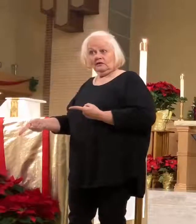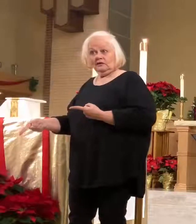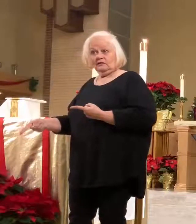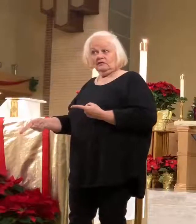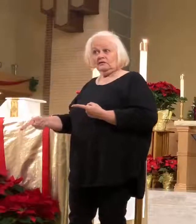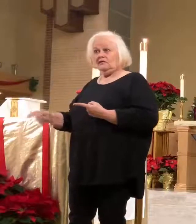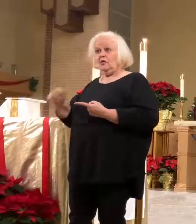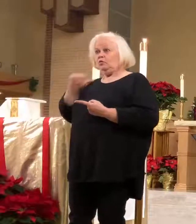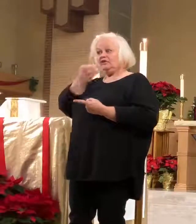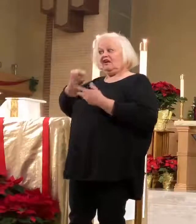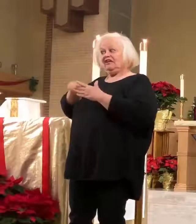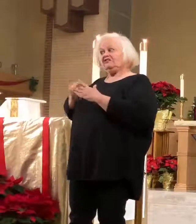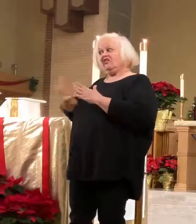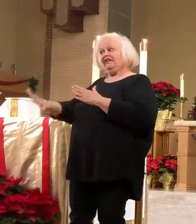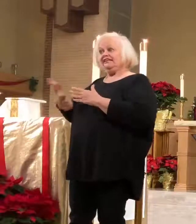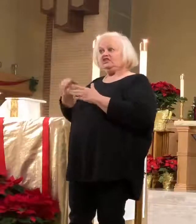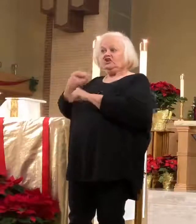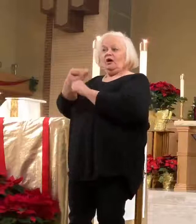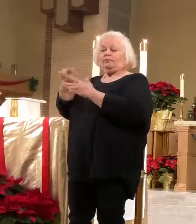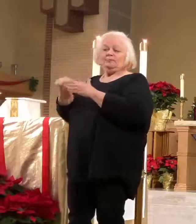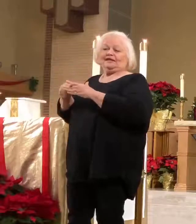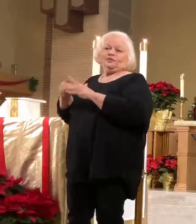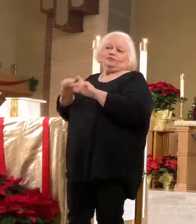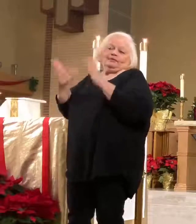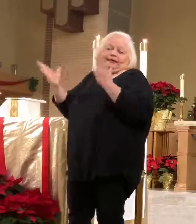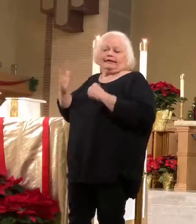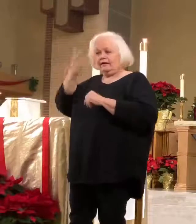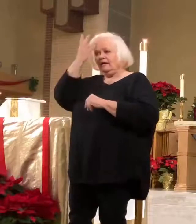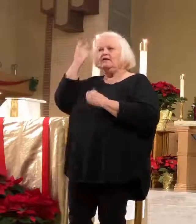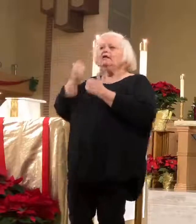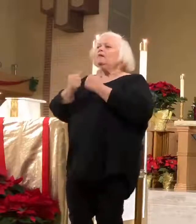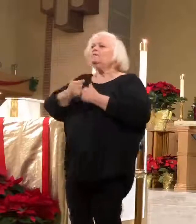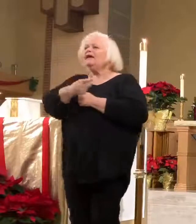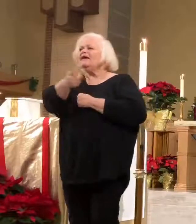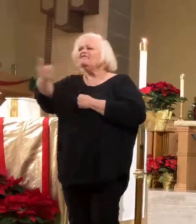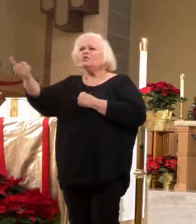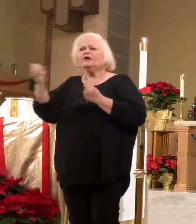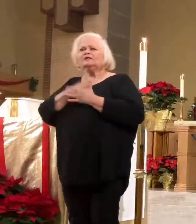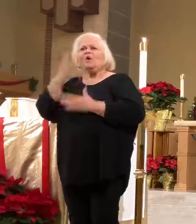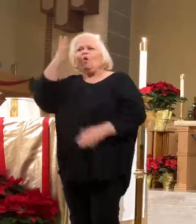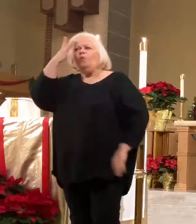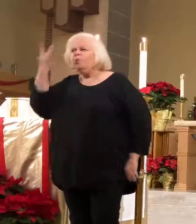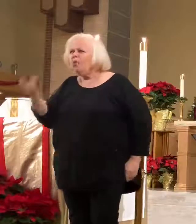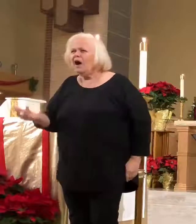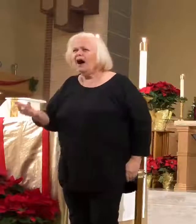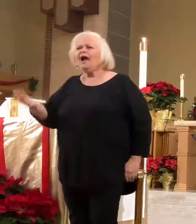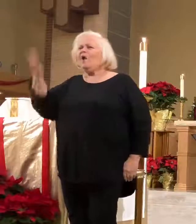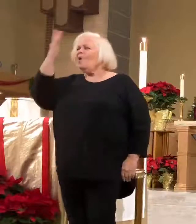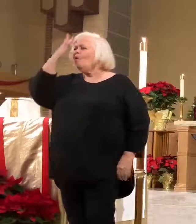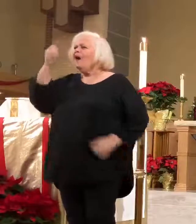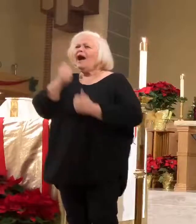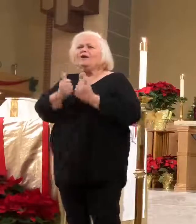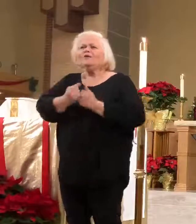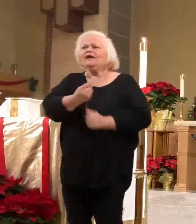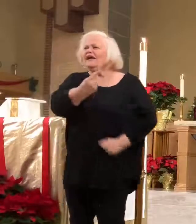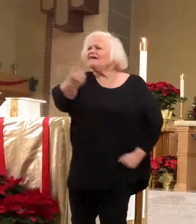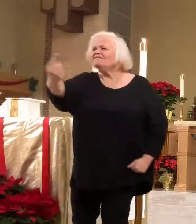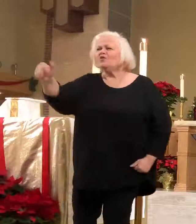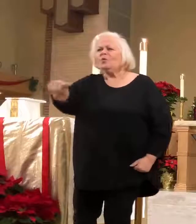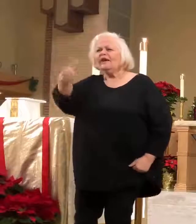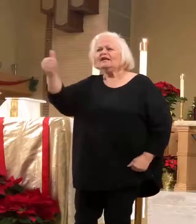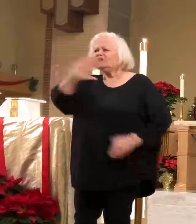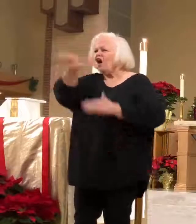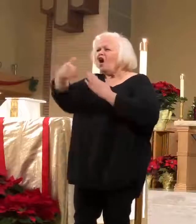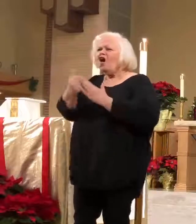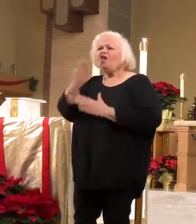Which it wasn't his to begin with, but hey. But then everybody else is terrified. Why? Why would everybody else? All the